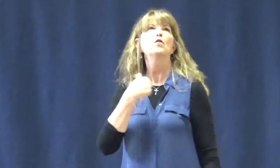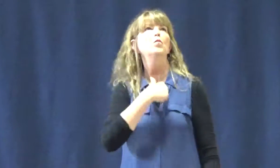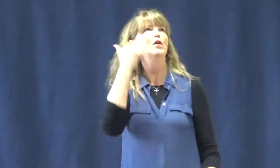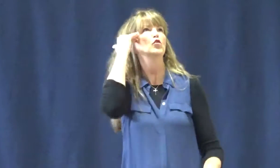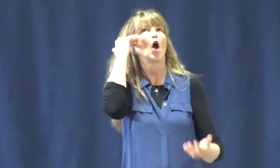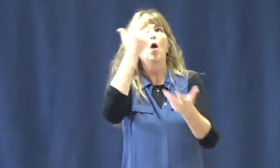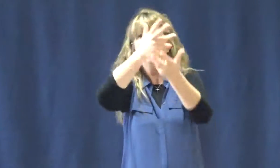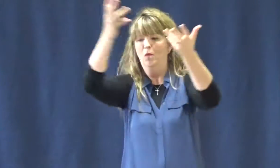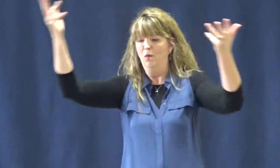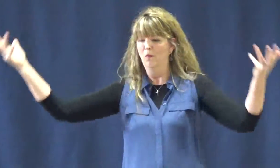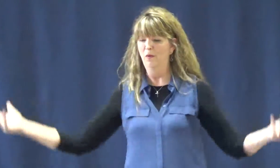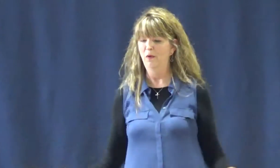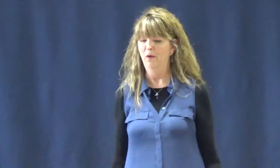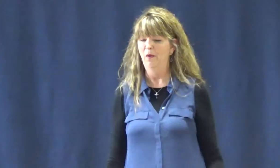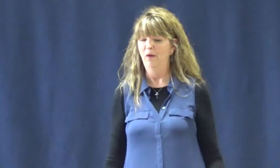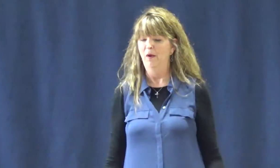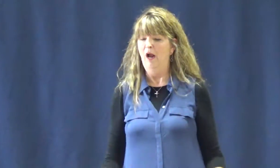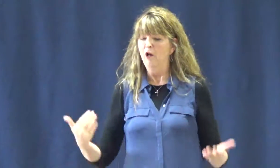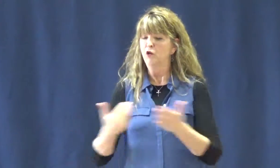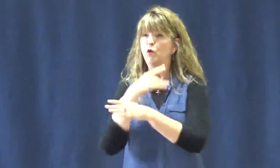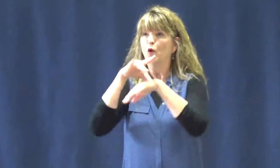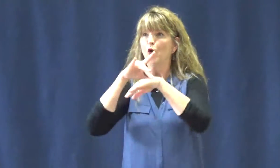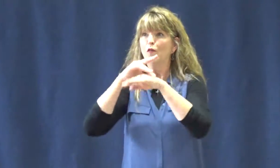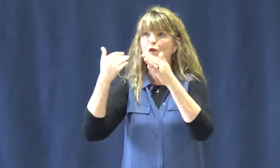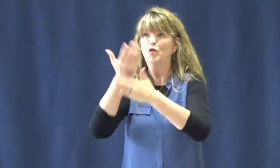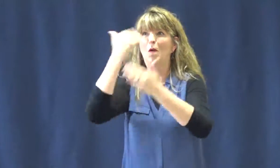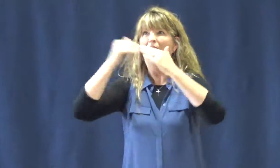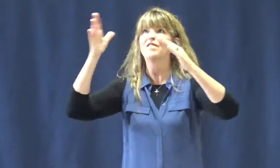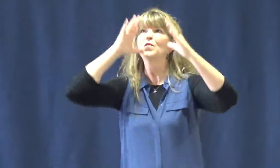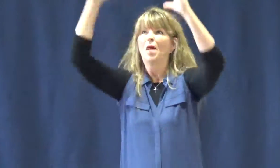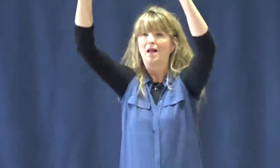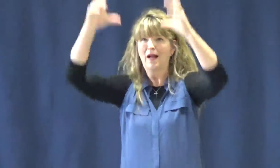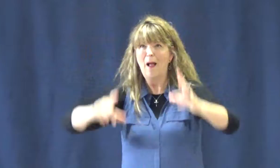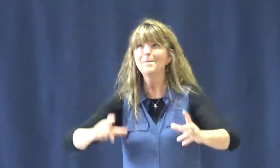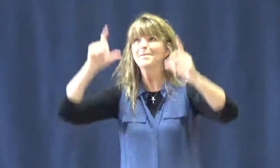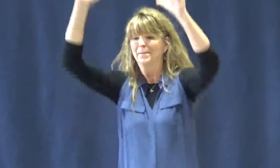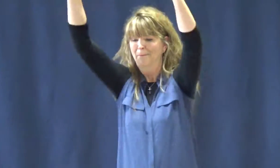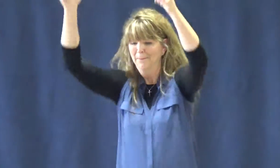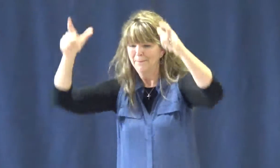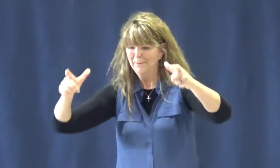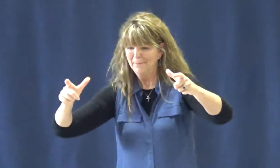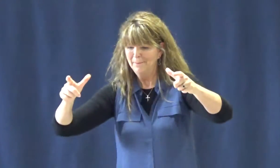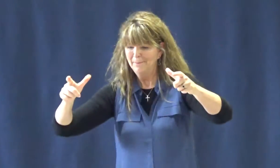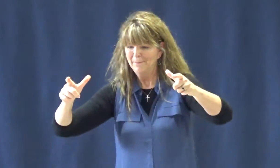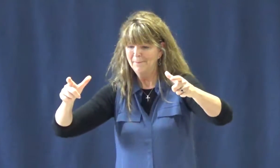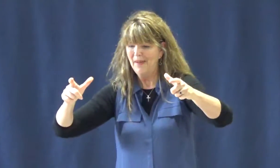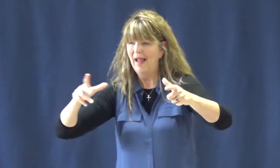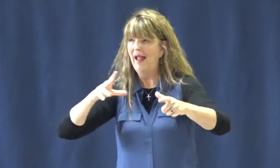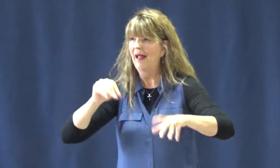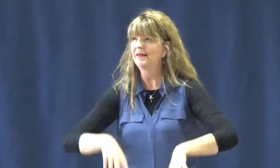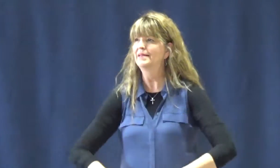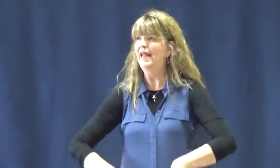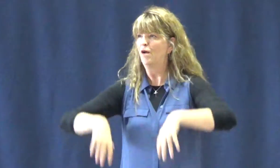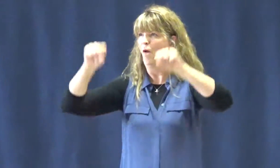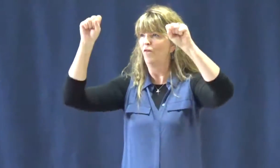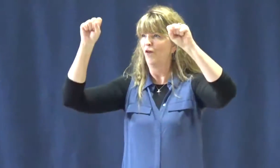Fire will consume the universe as we know it. A new earth and a new heaven will take their